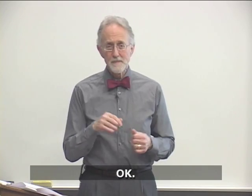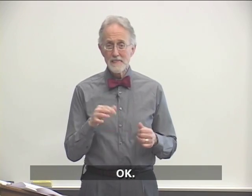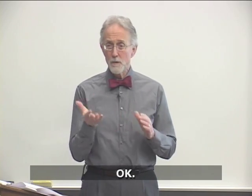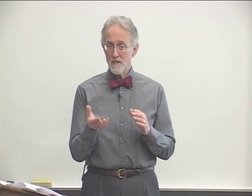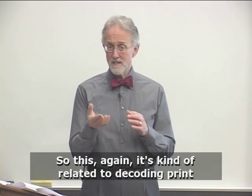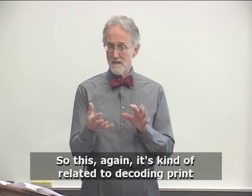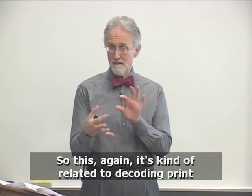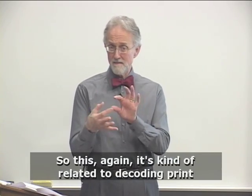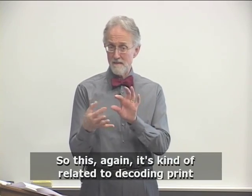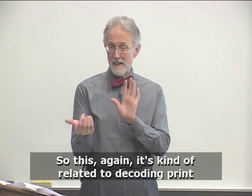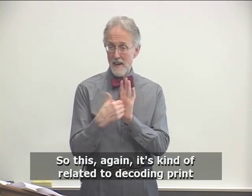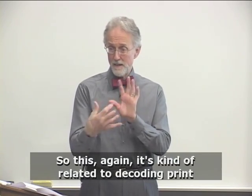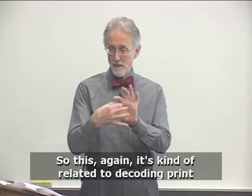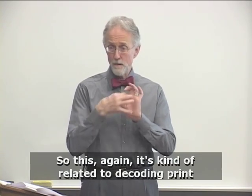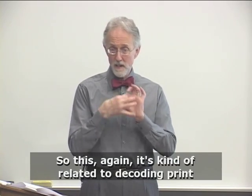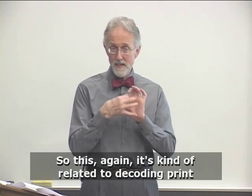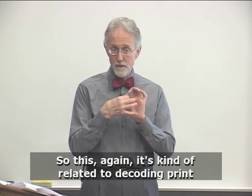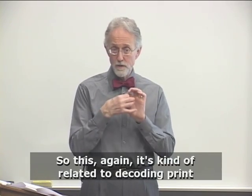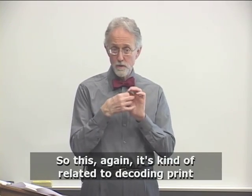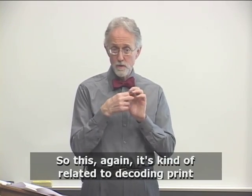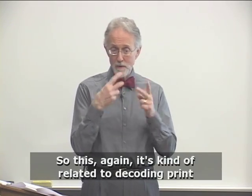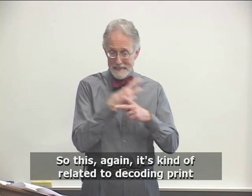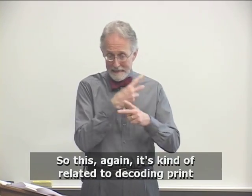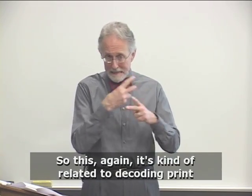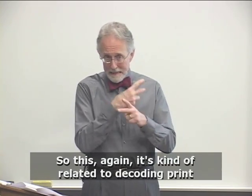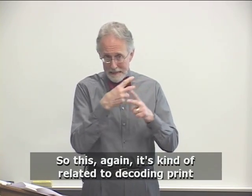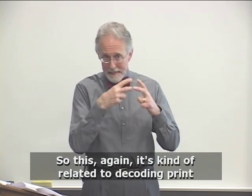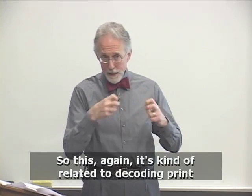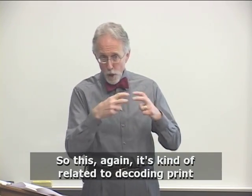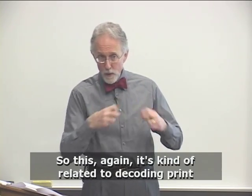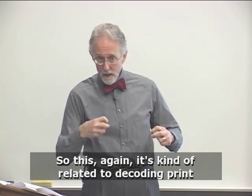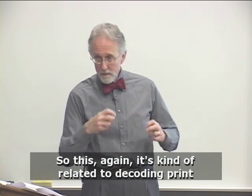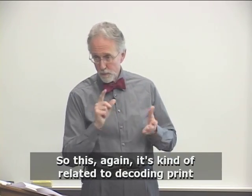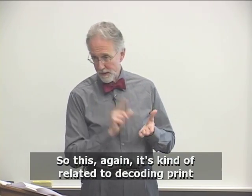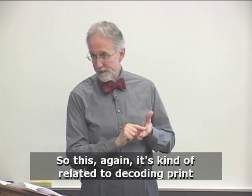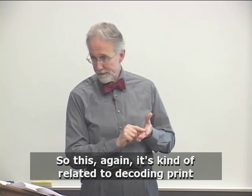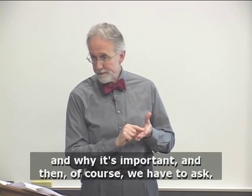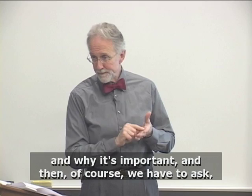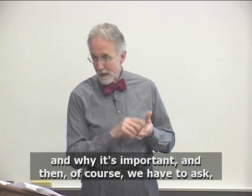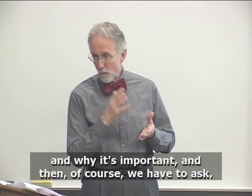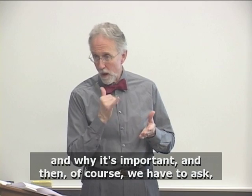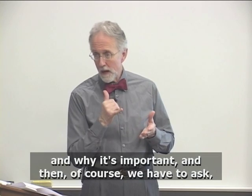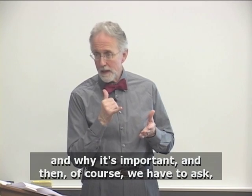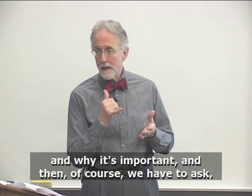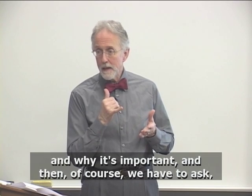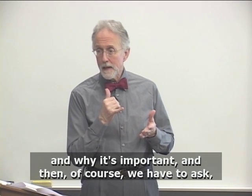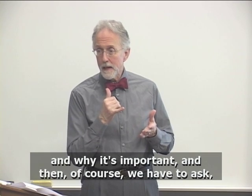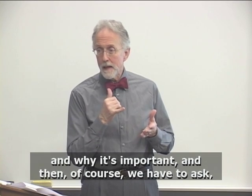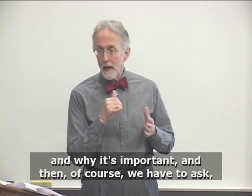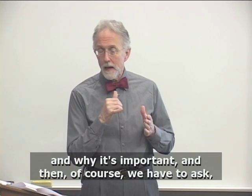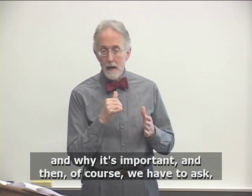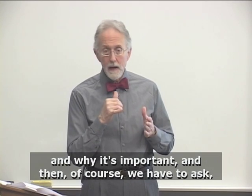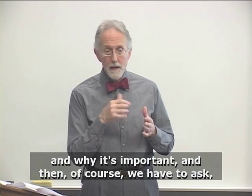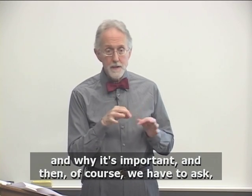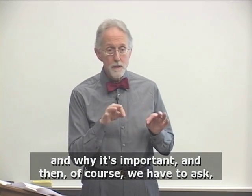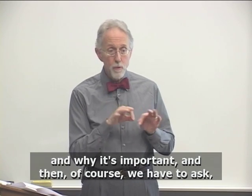So this is, again, it's kind of related to decoding print and why it's